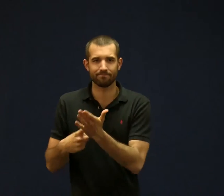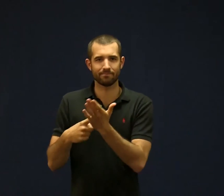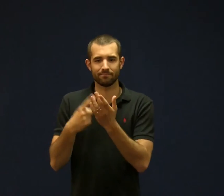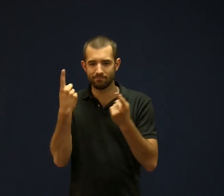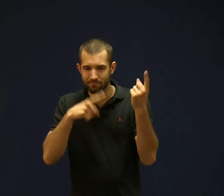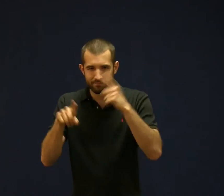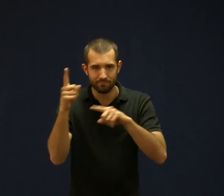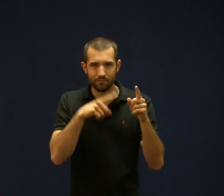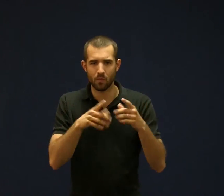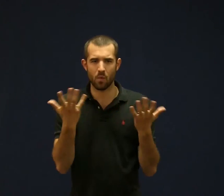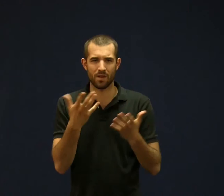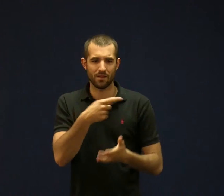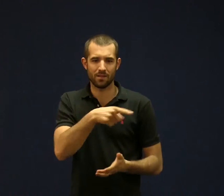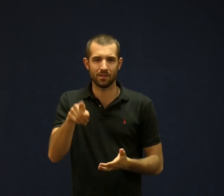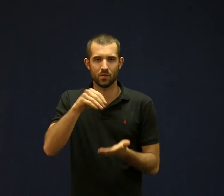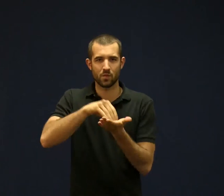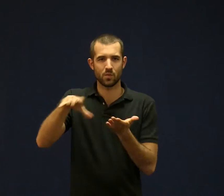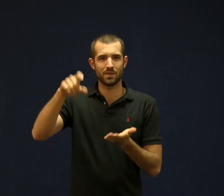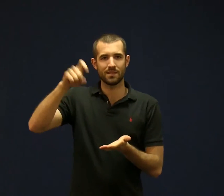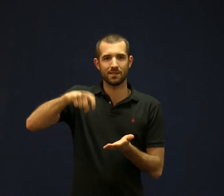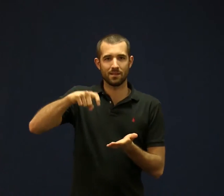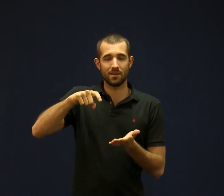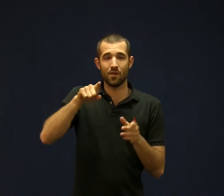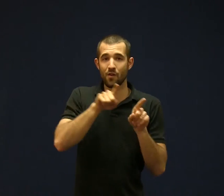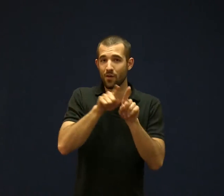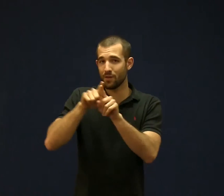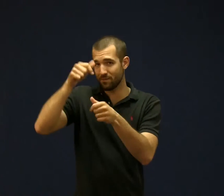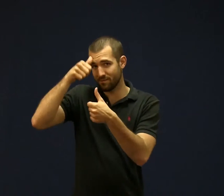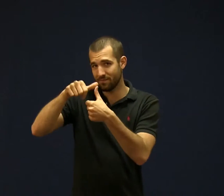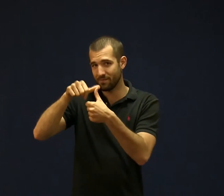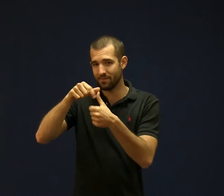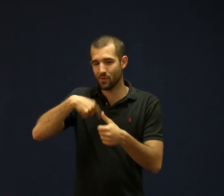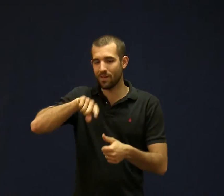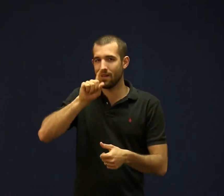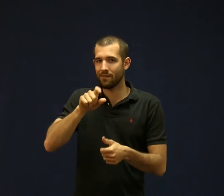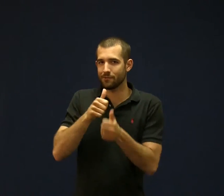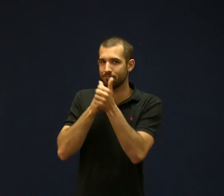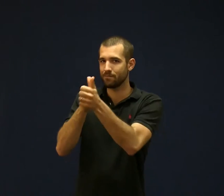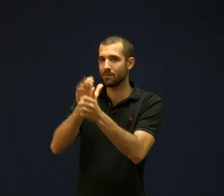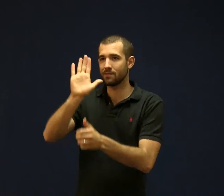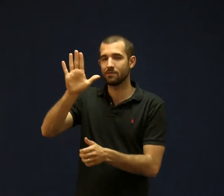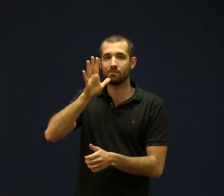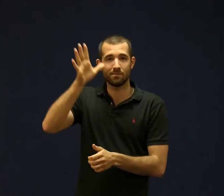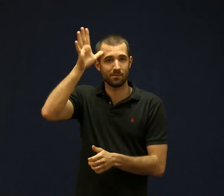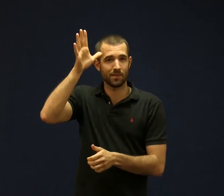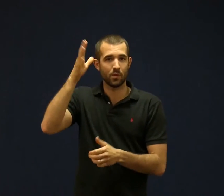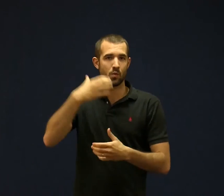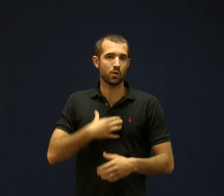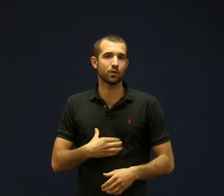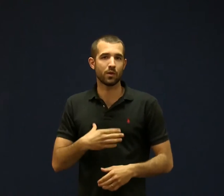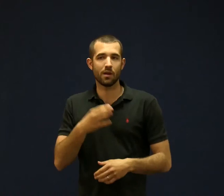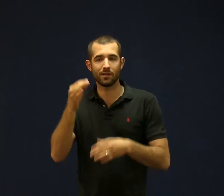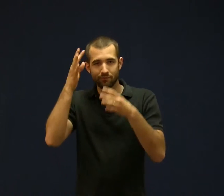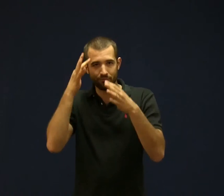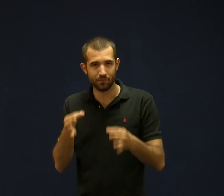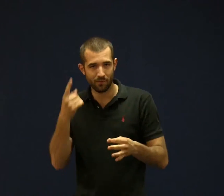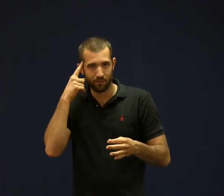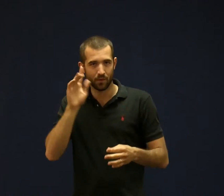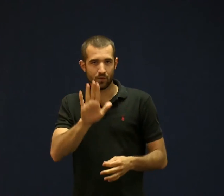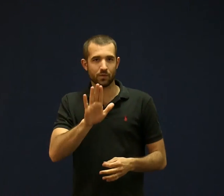In determining a student's needs, we come together as a greater team. We do involve parents and their wishes